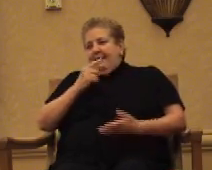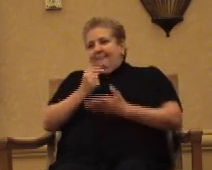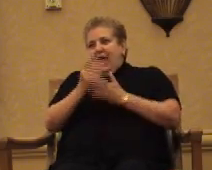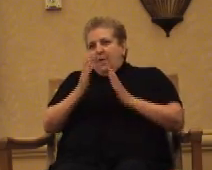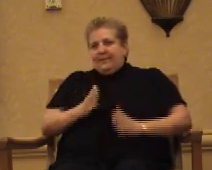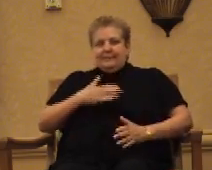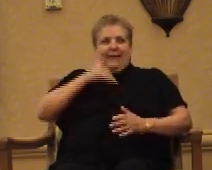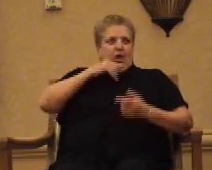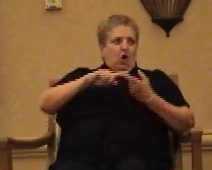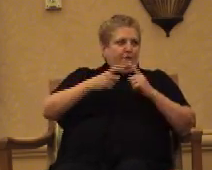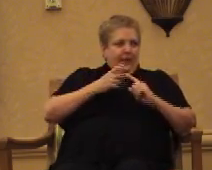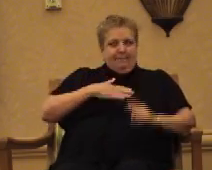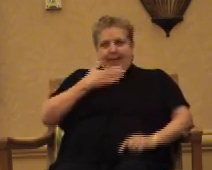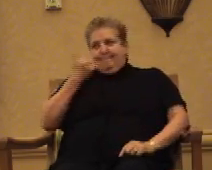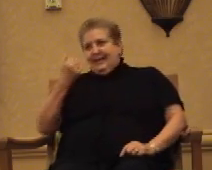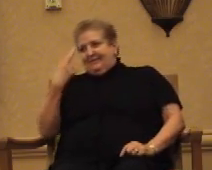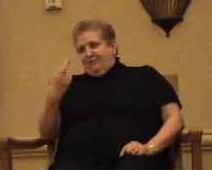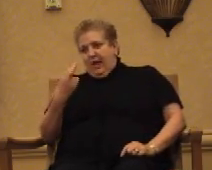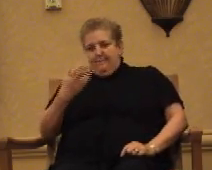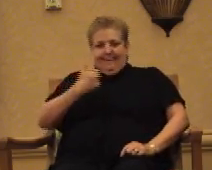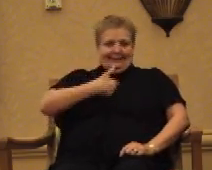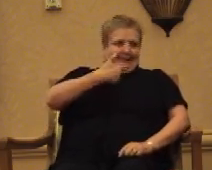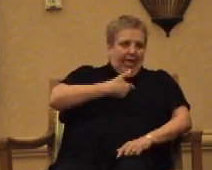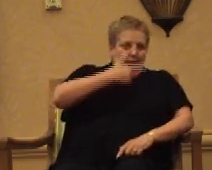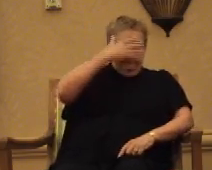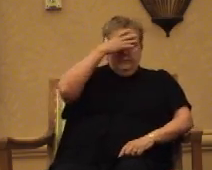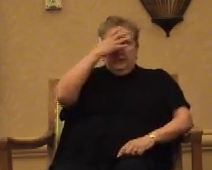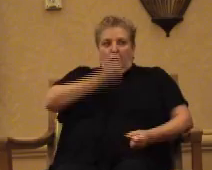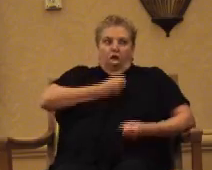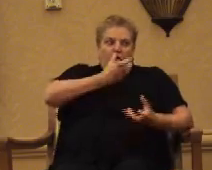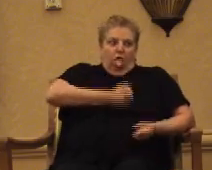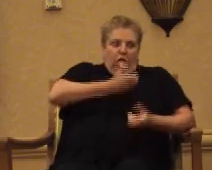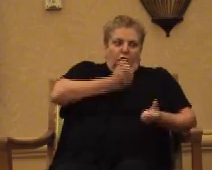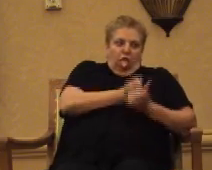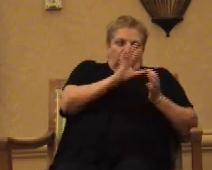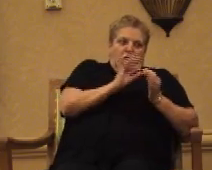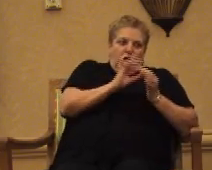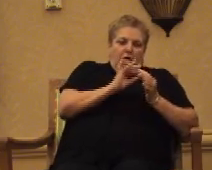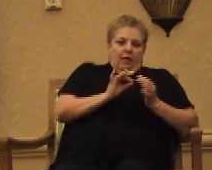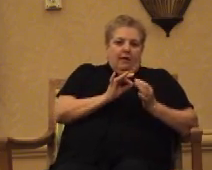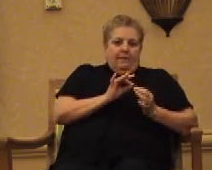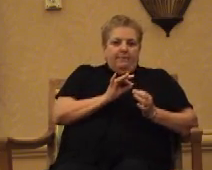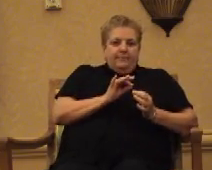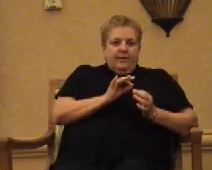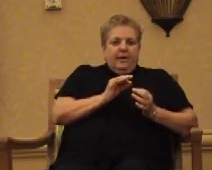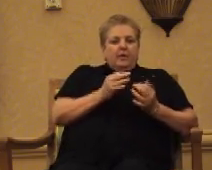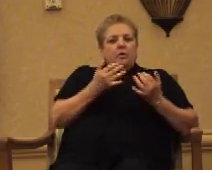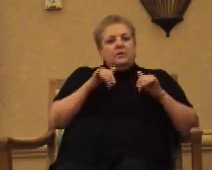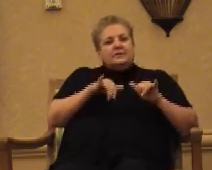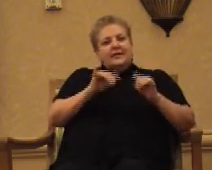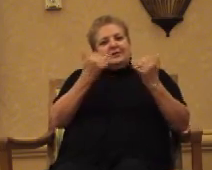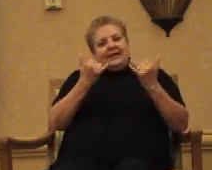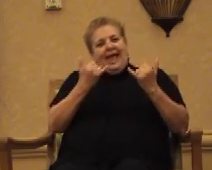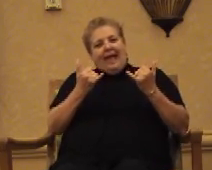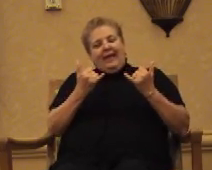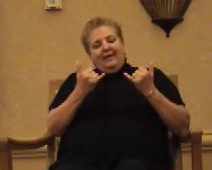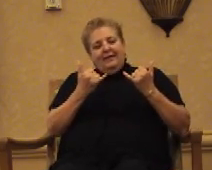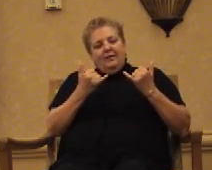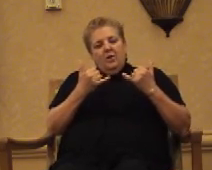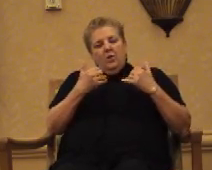best friend, myself. And we're friends today. We had coffee a few months ago, and And I said,